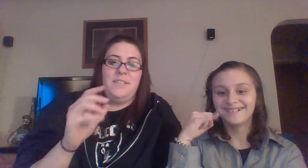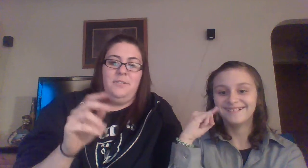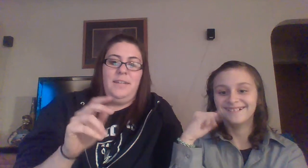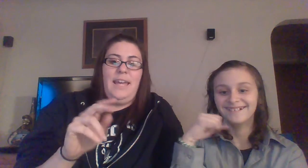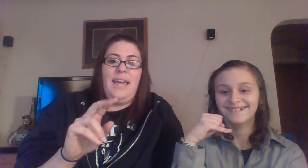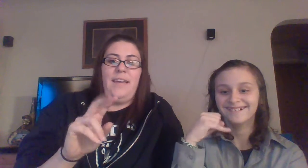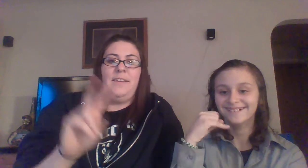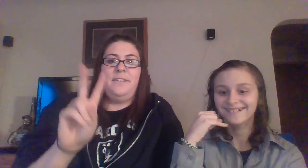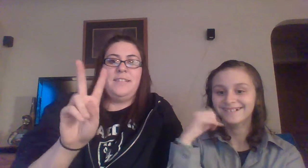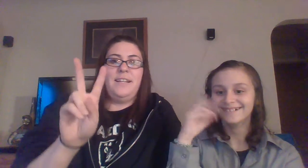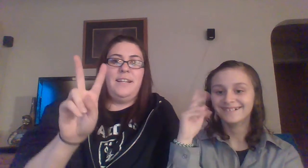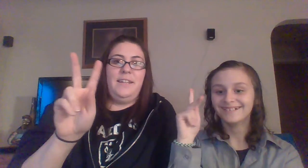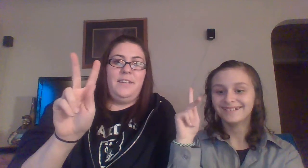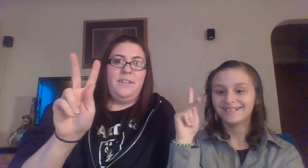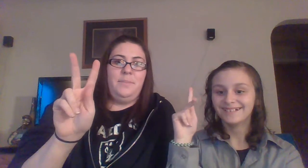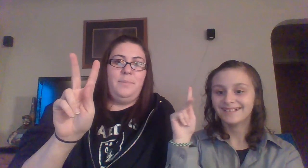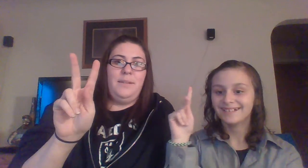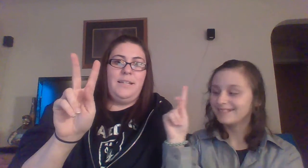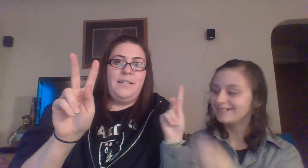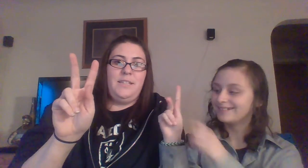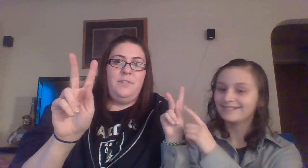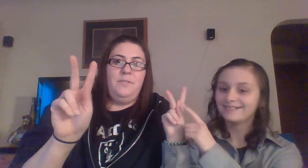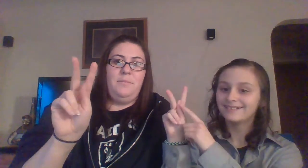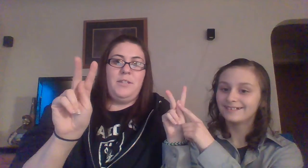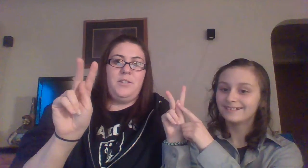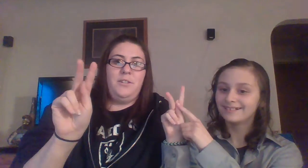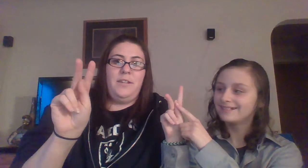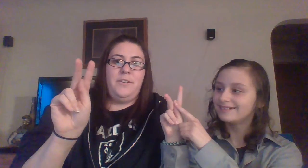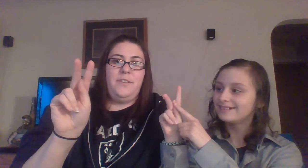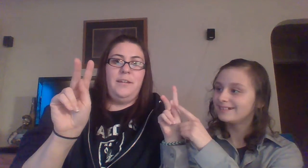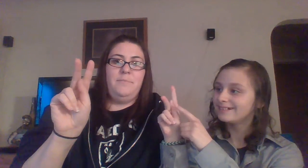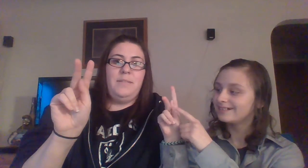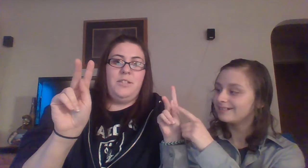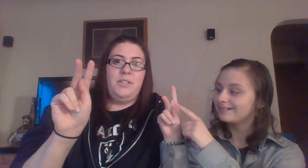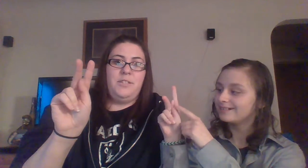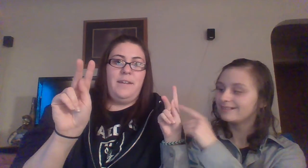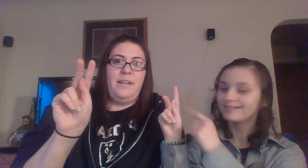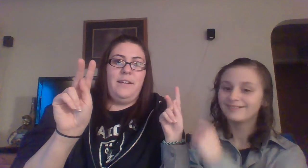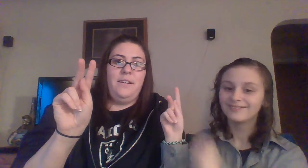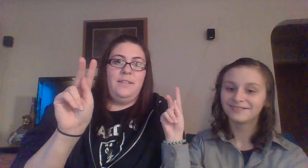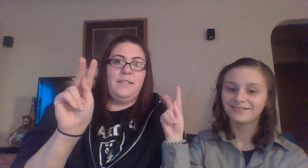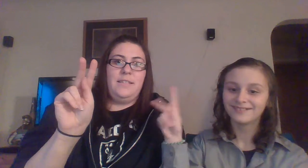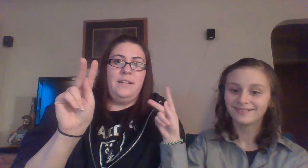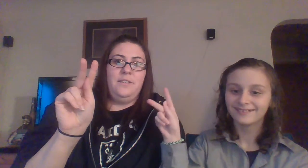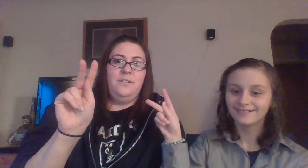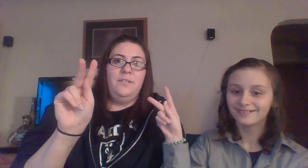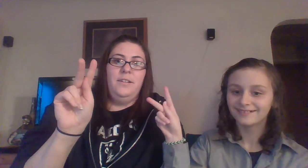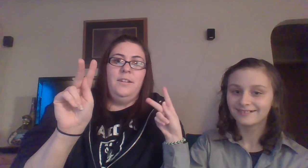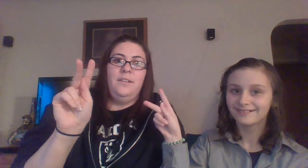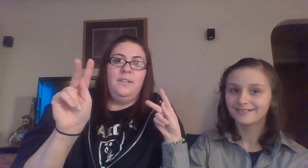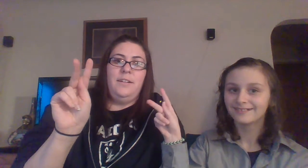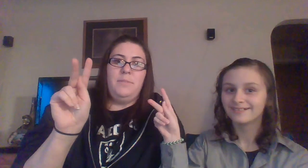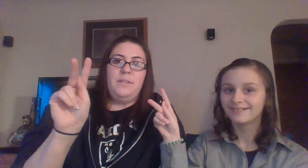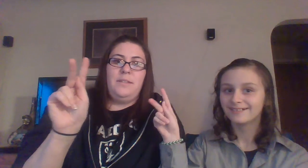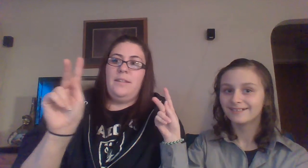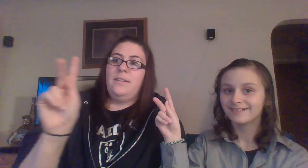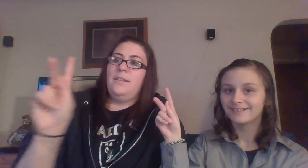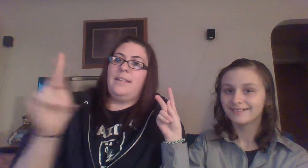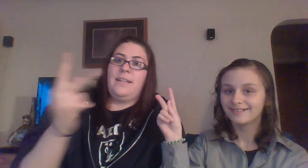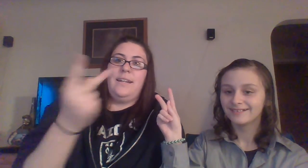So K, it's kind of like you're going to put these two and make sure that your thumb touches right here on this knuckle, or in like the kind of